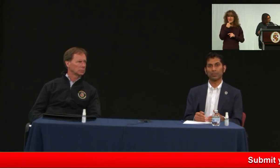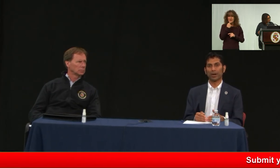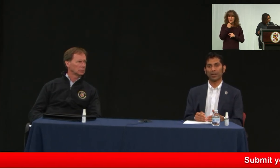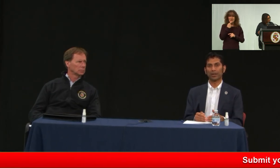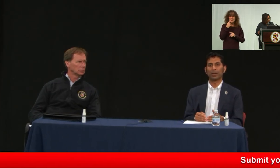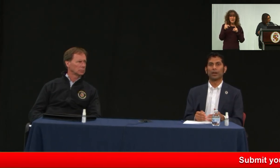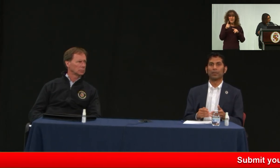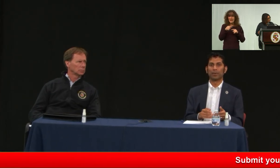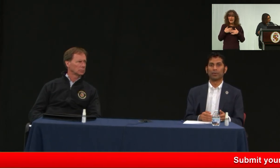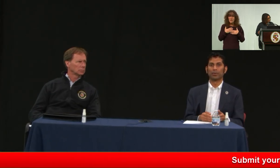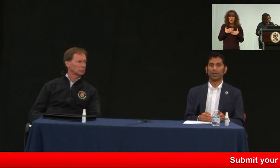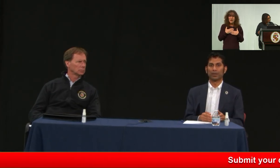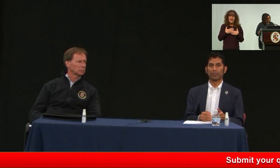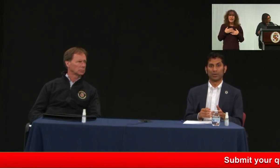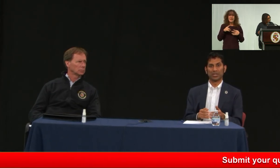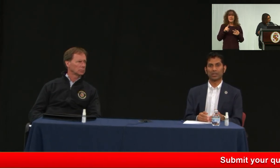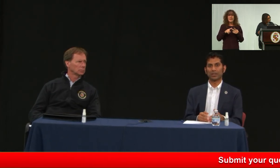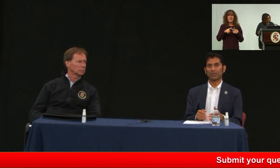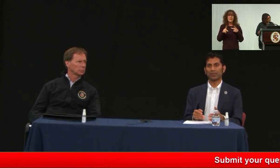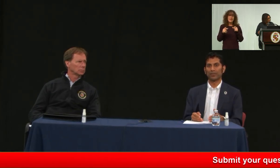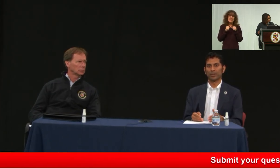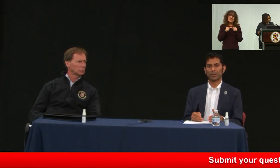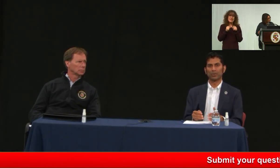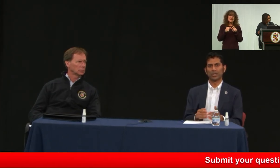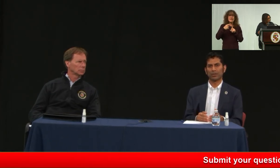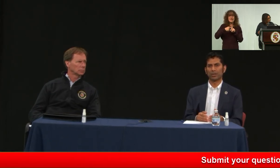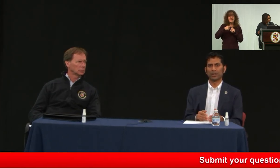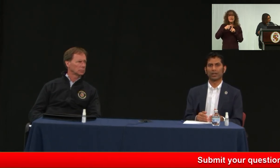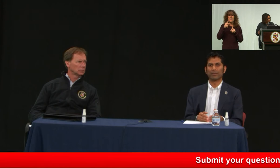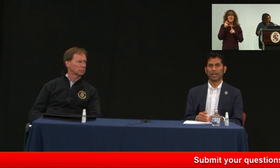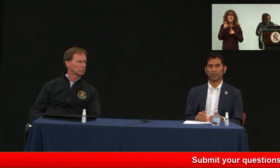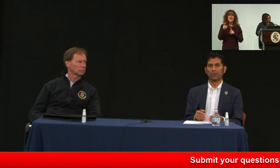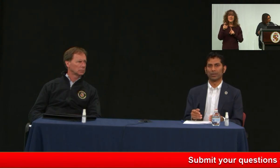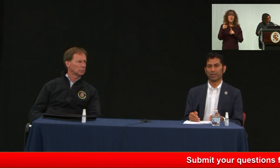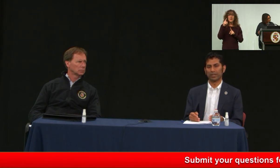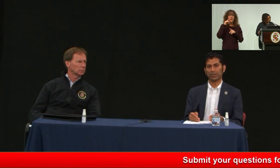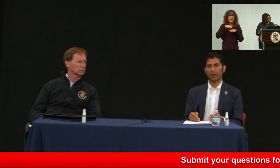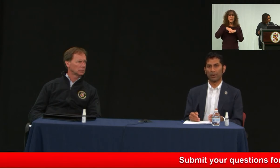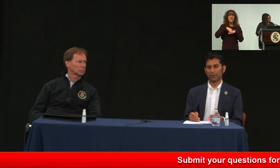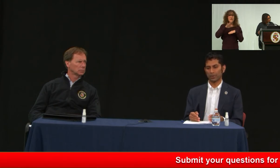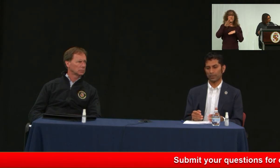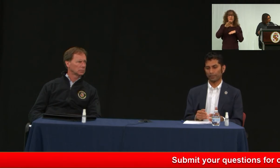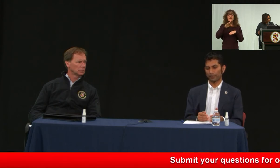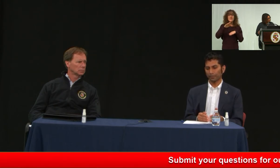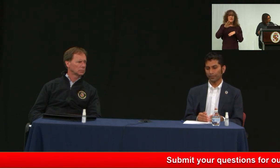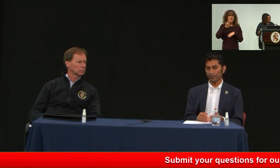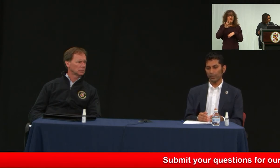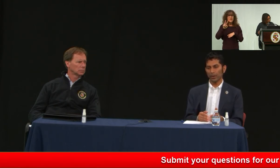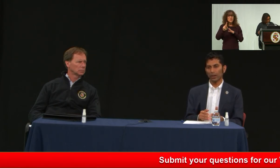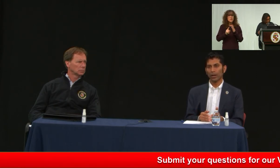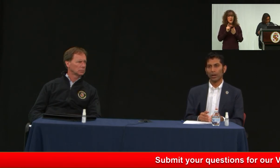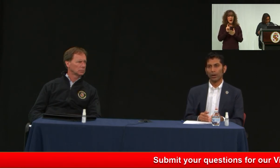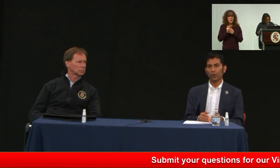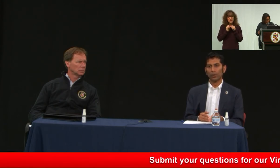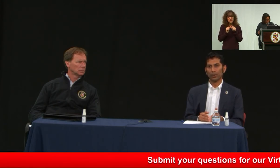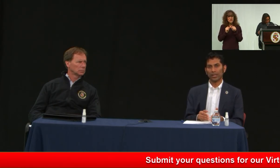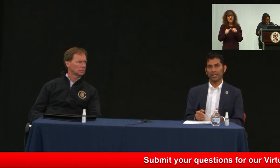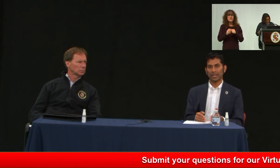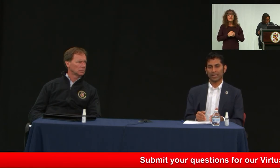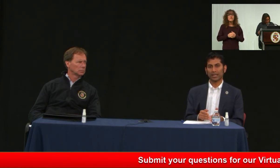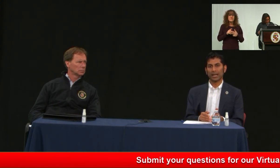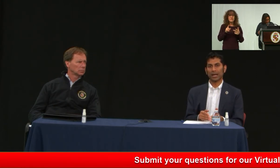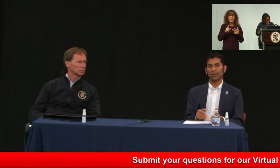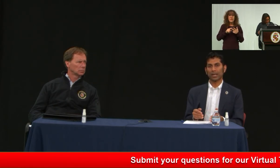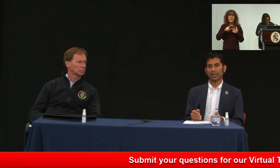with shortness of breath, people with persistent fevers, and we generally think of that as over 72 hours, who